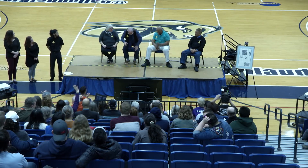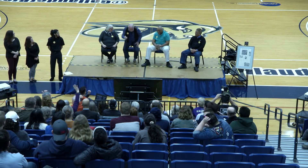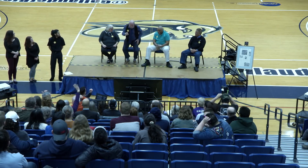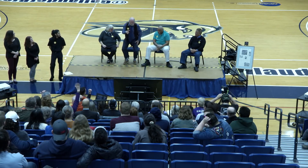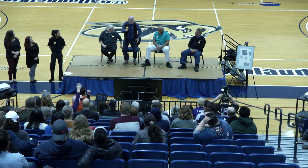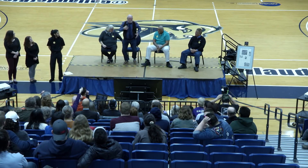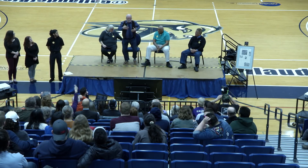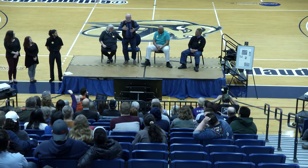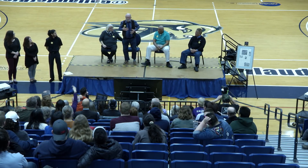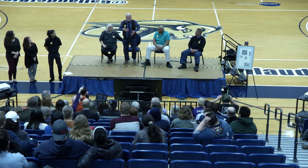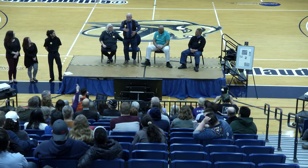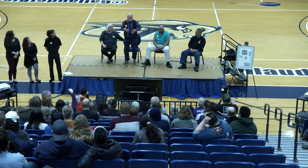you did.